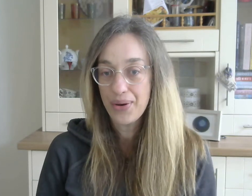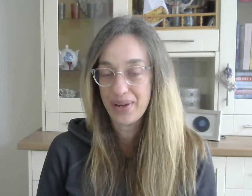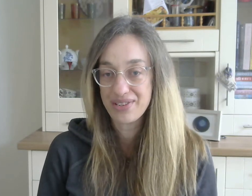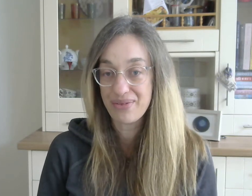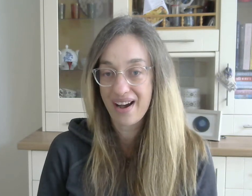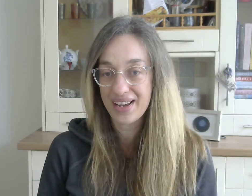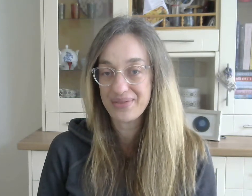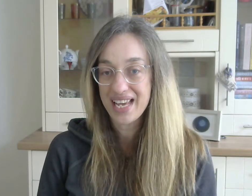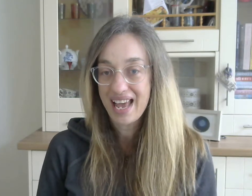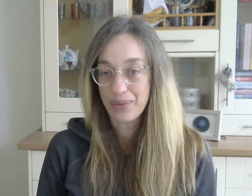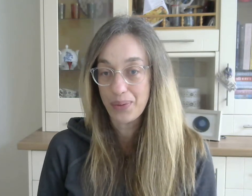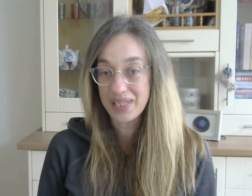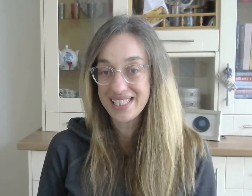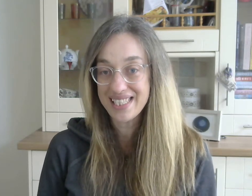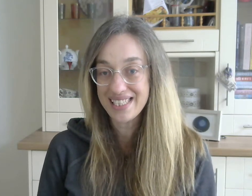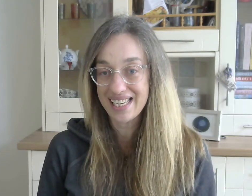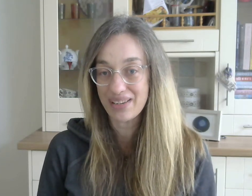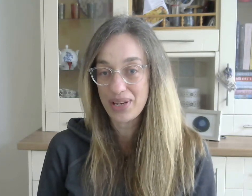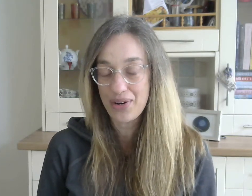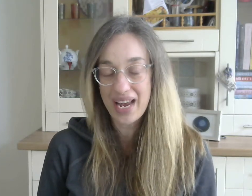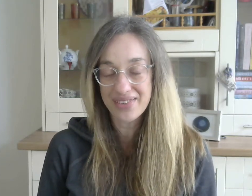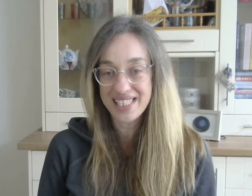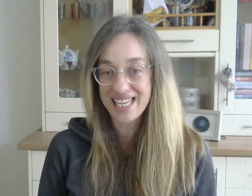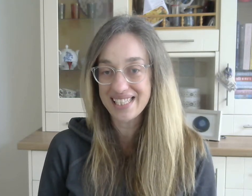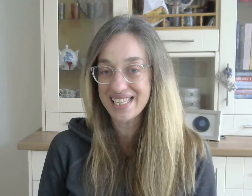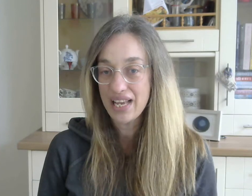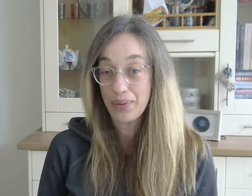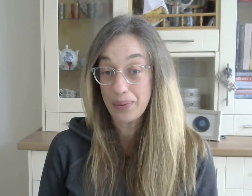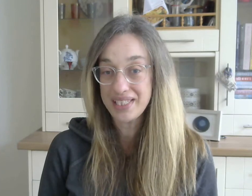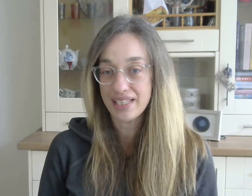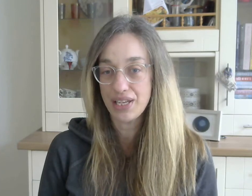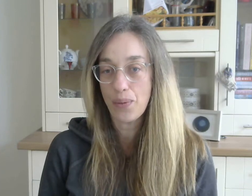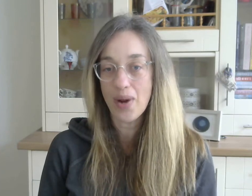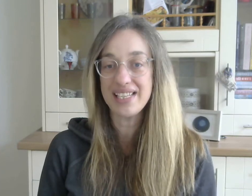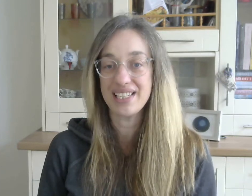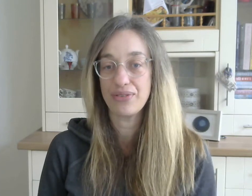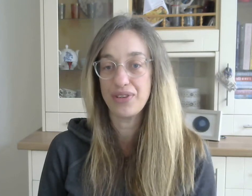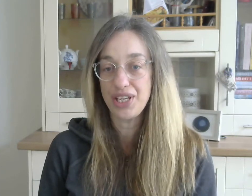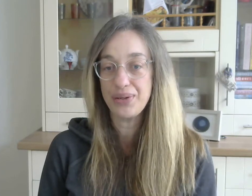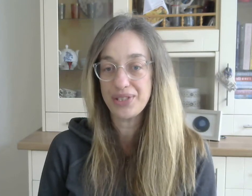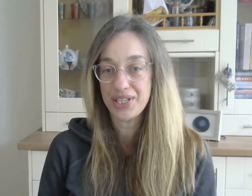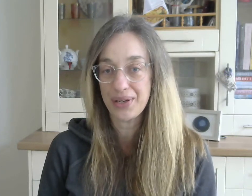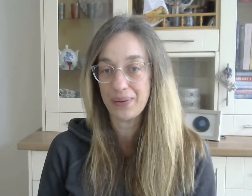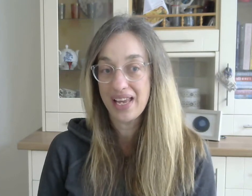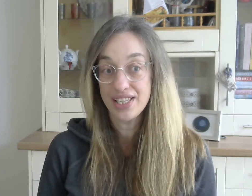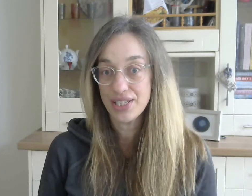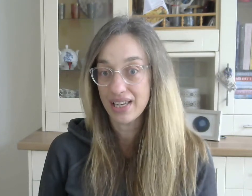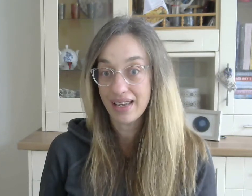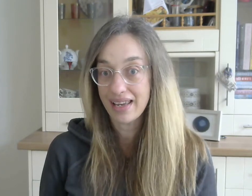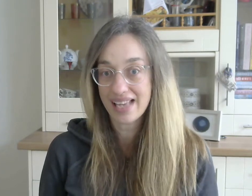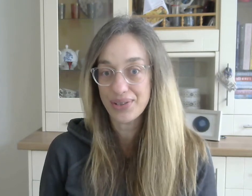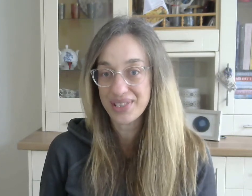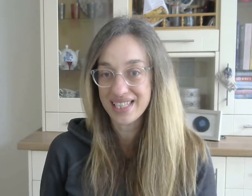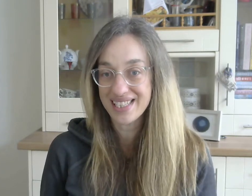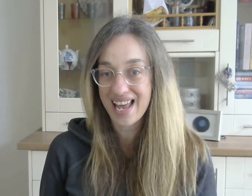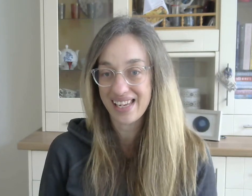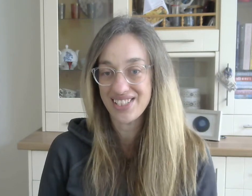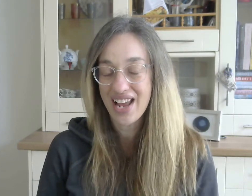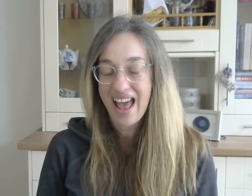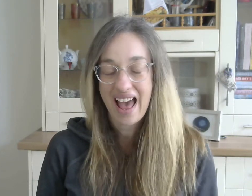we'd arrived and we were sitting. We'd got our seats. We were sitting waiting for U2 to get onto the stage. And